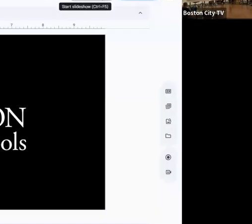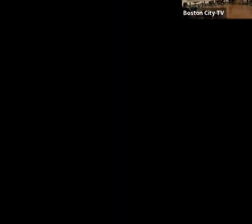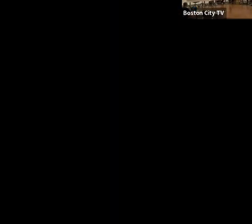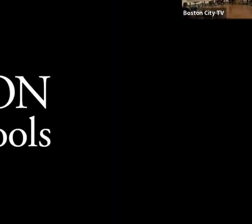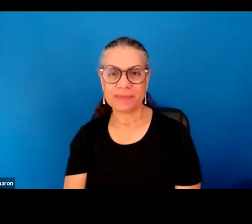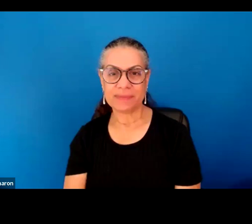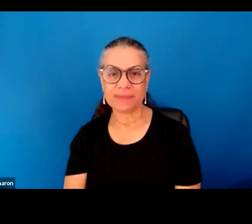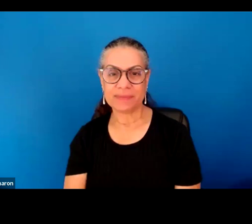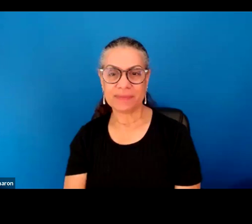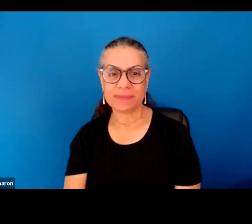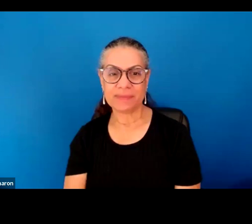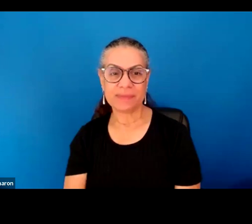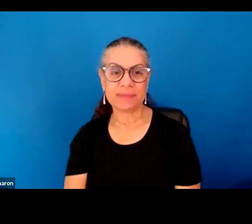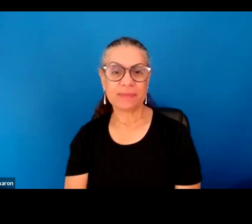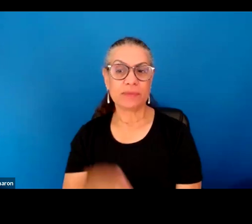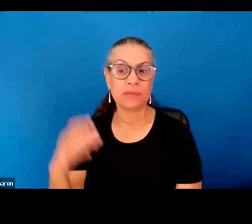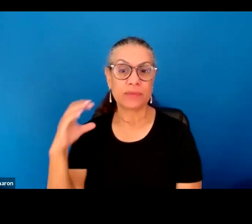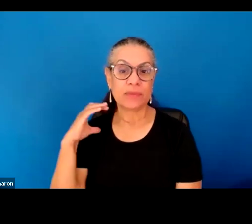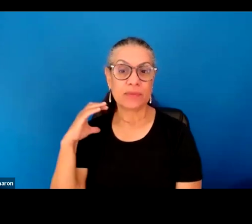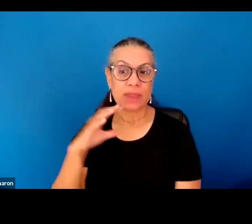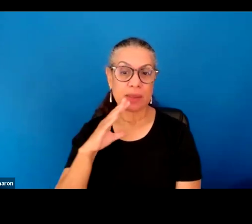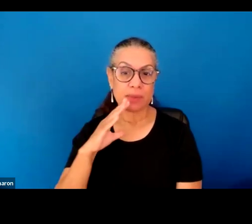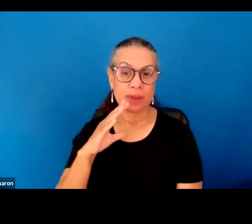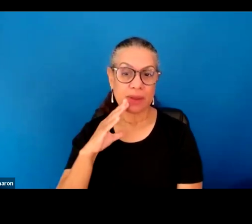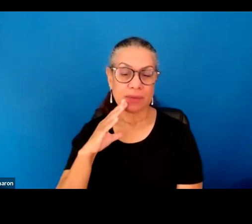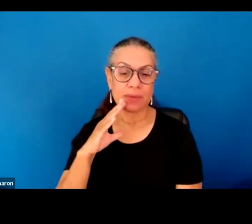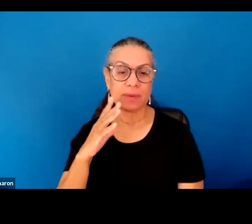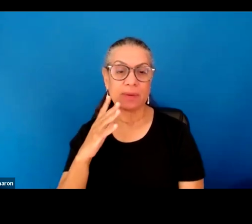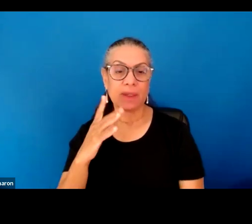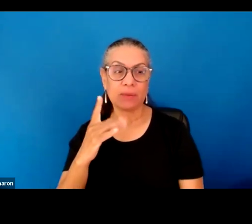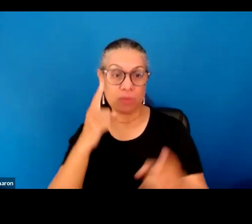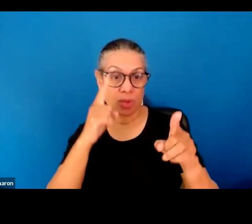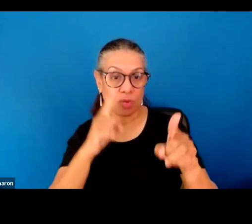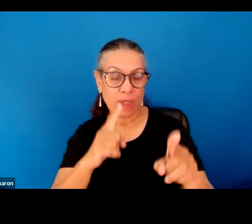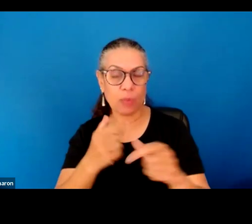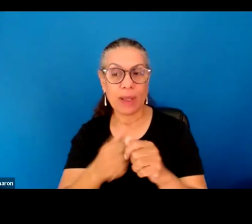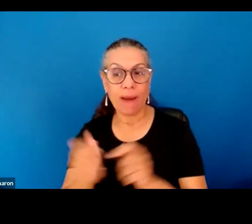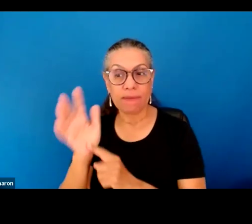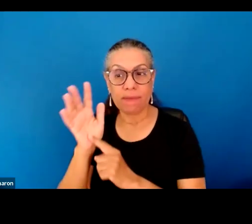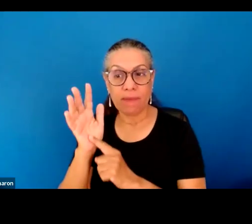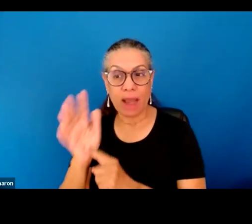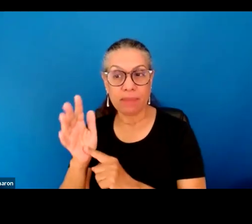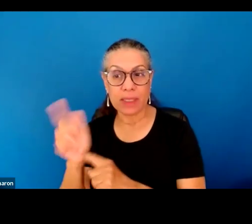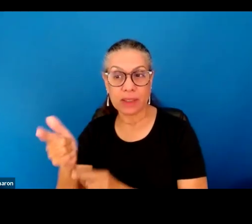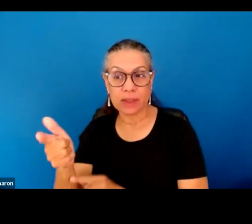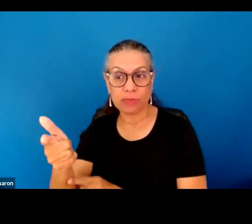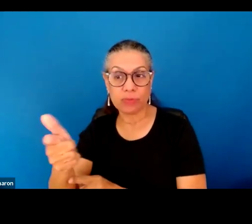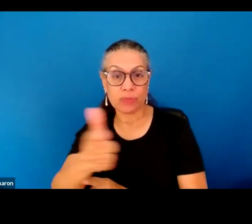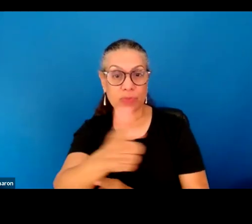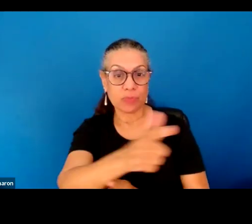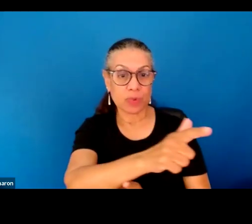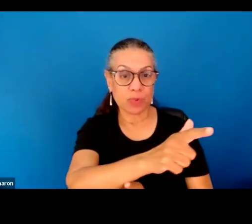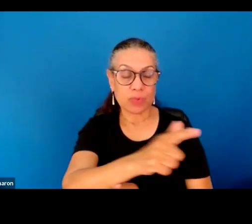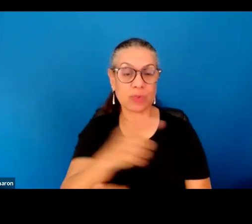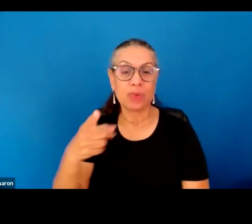Questions and discussions? I'd like to remind my colleagues about our agreed upon norm that we each have 5 minutes per member round. Ms.